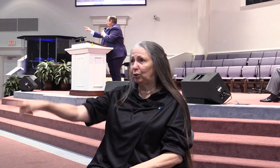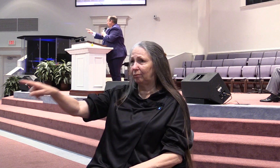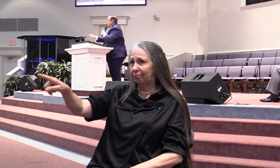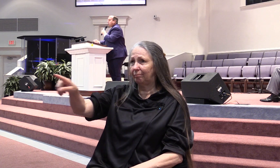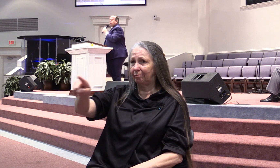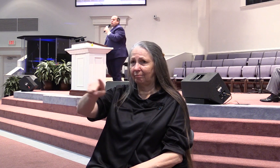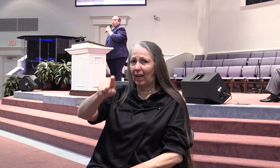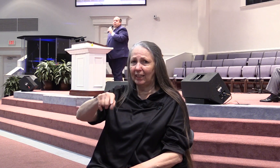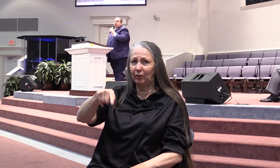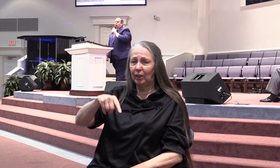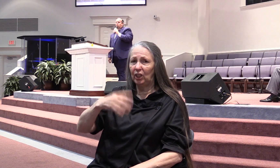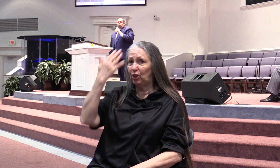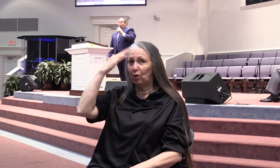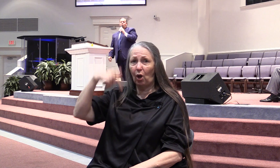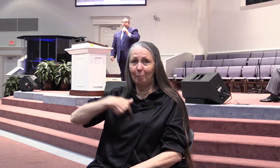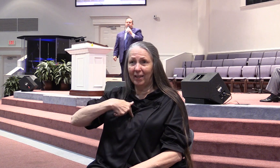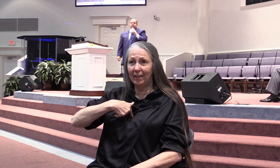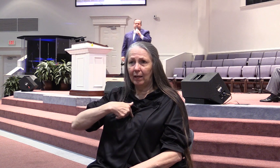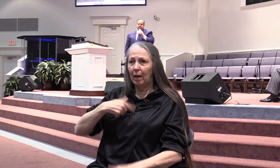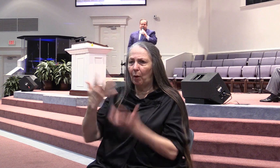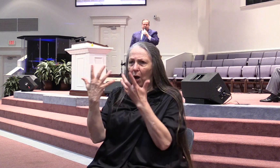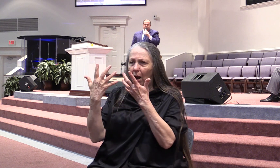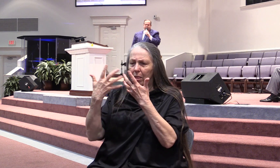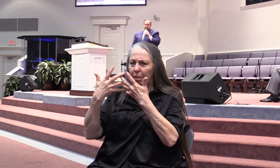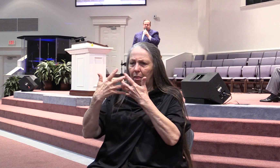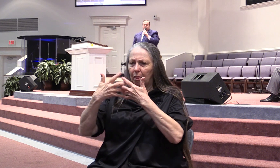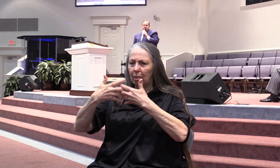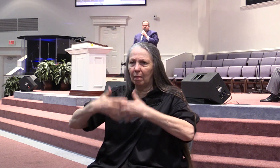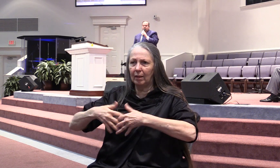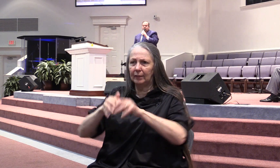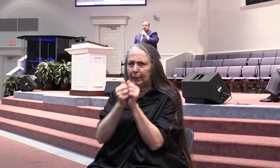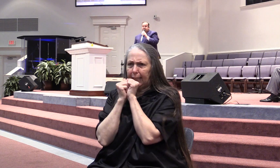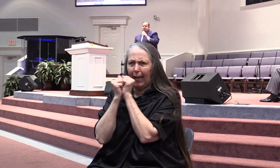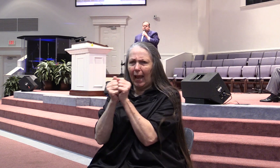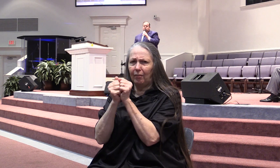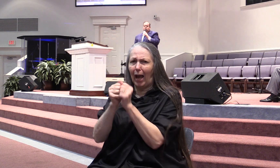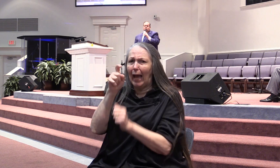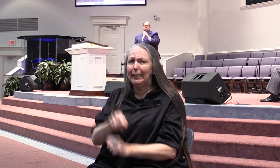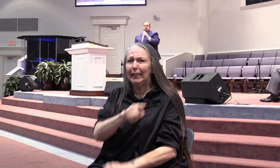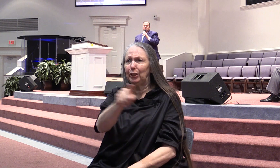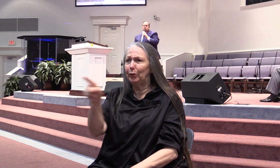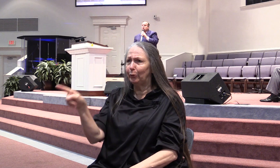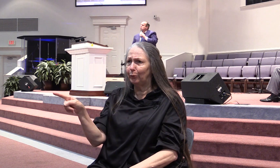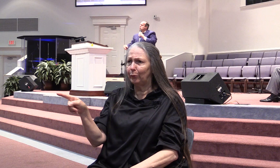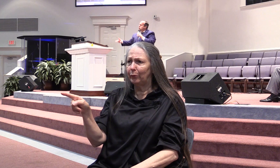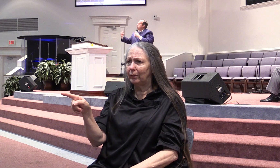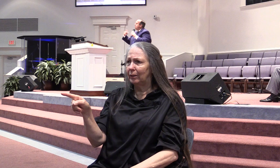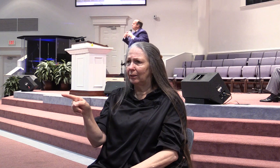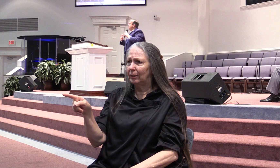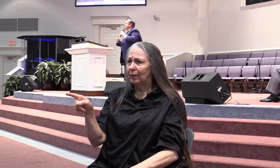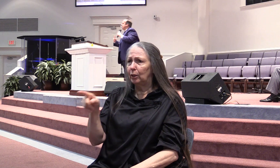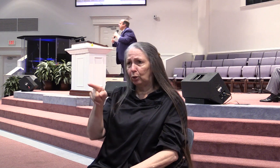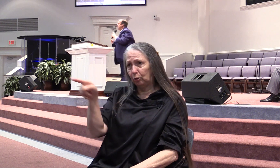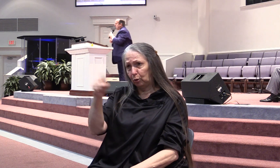So you don't even know me. No, we're woven into this thing together. I need you. You